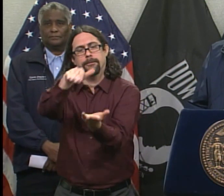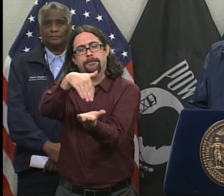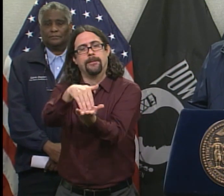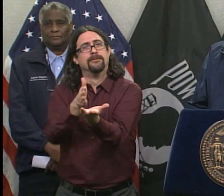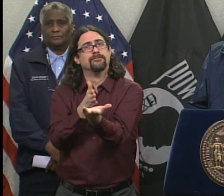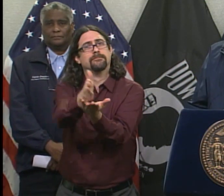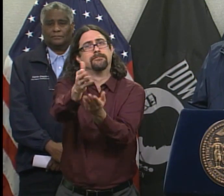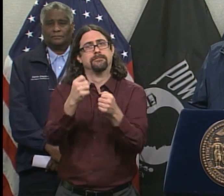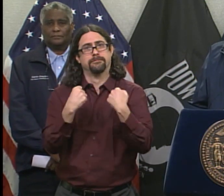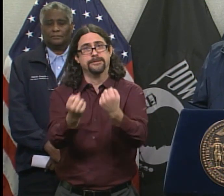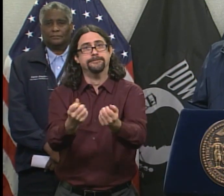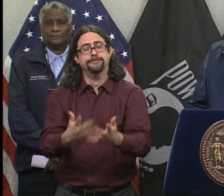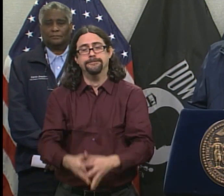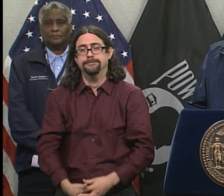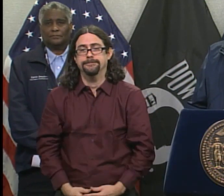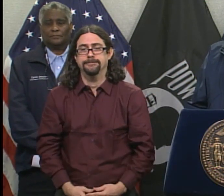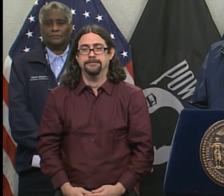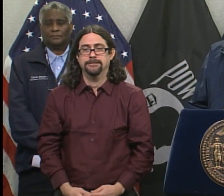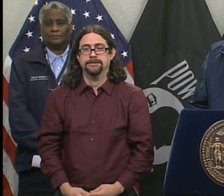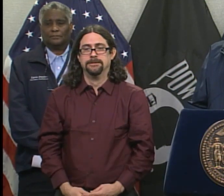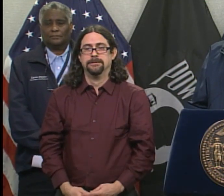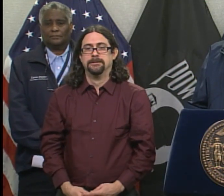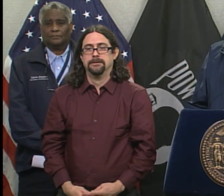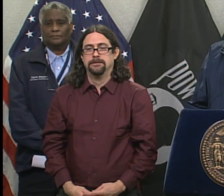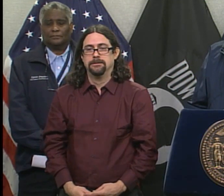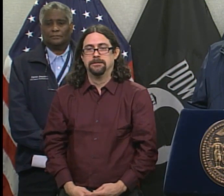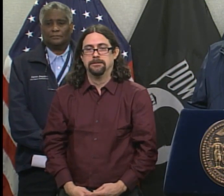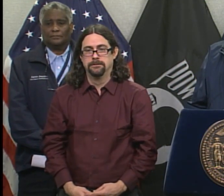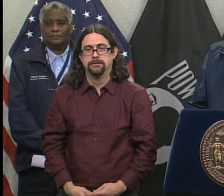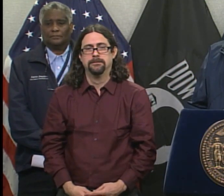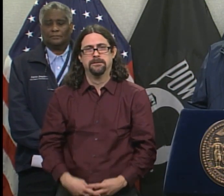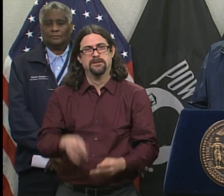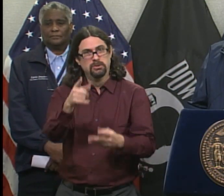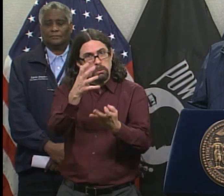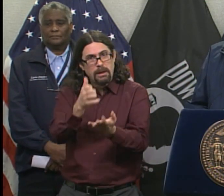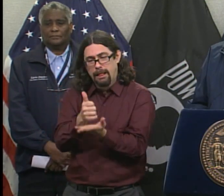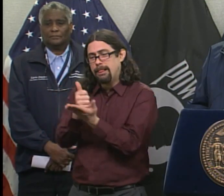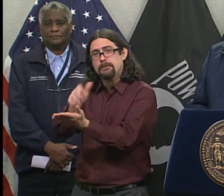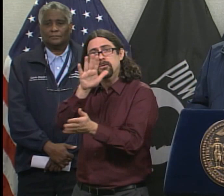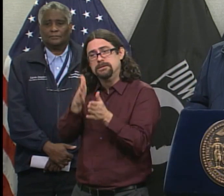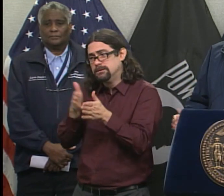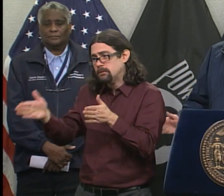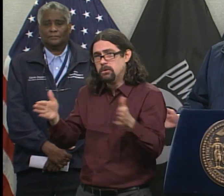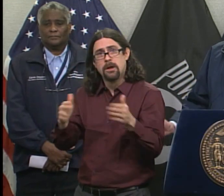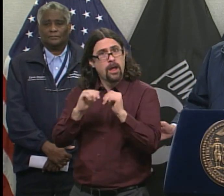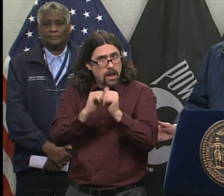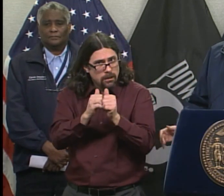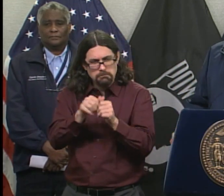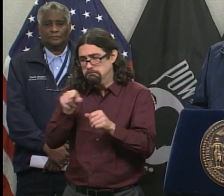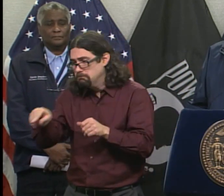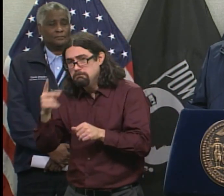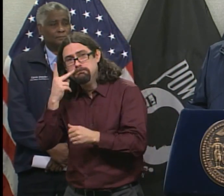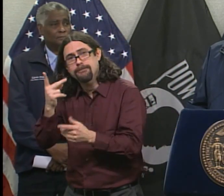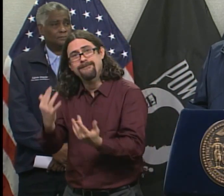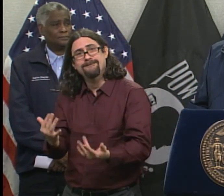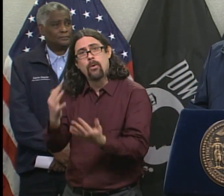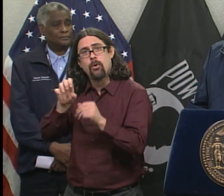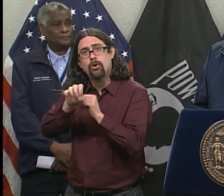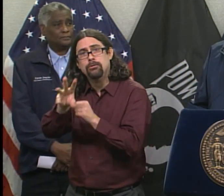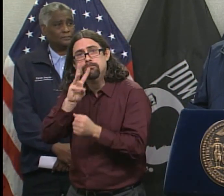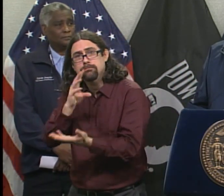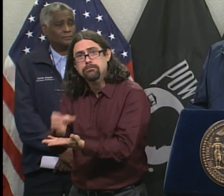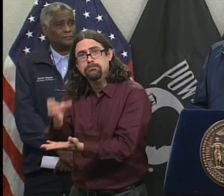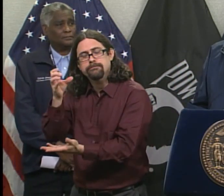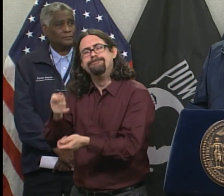owners to start the work of getting their sidewalks clear. The enforcement will move up over time. But really, it should be